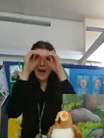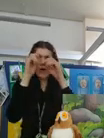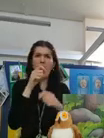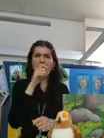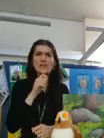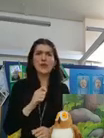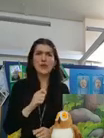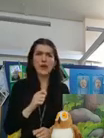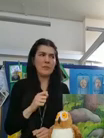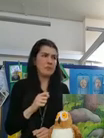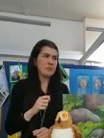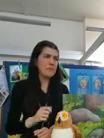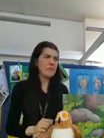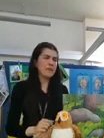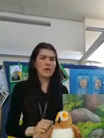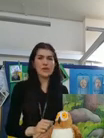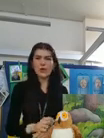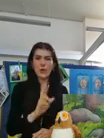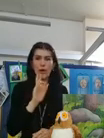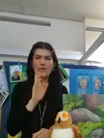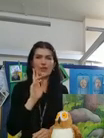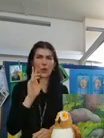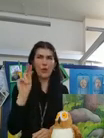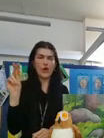"Owl ice cream? To wit to woo!